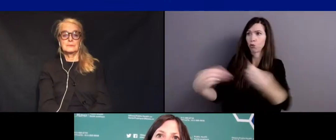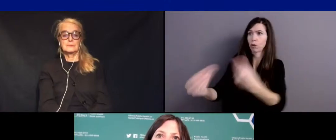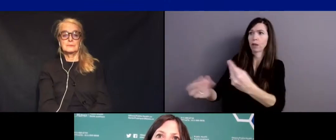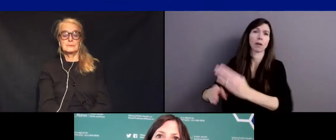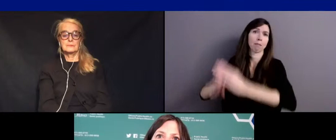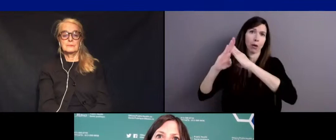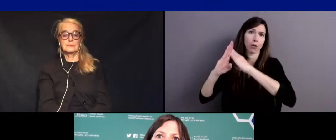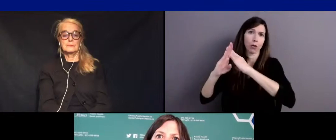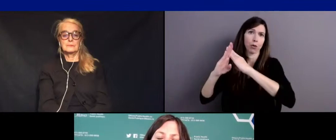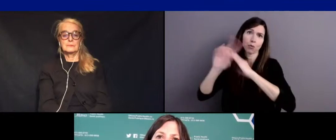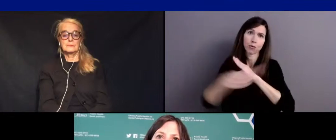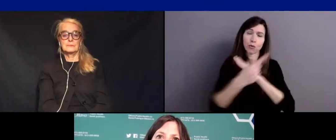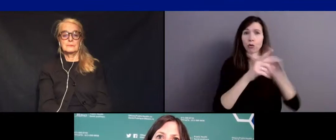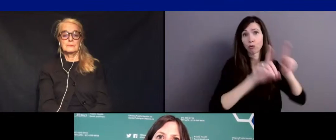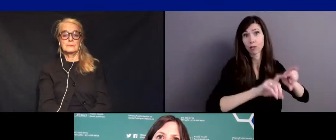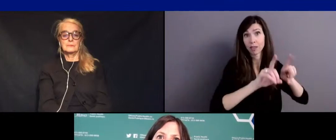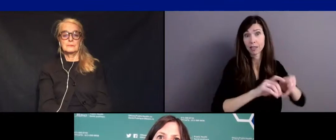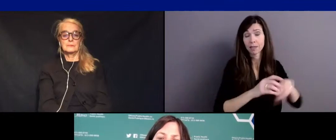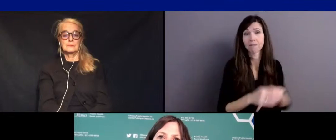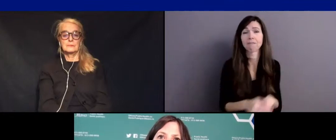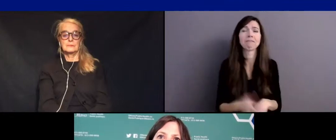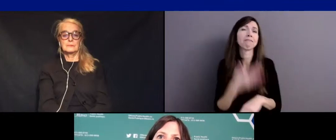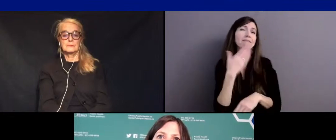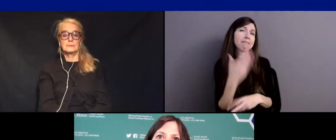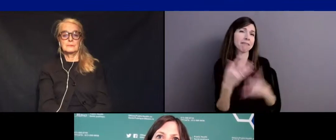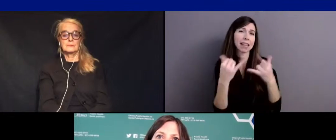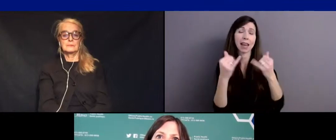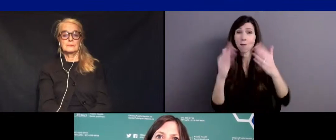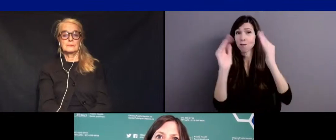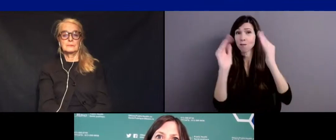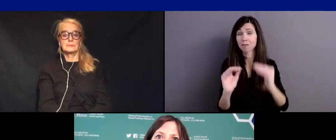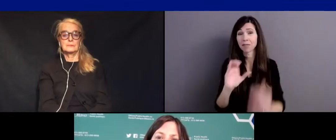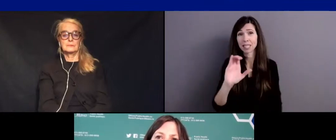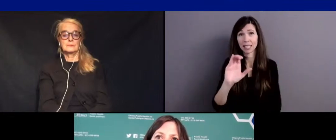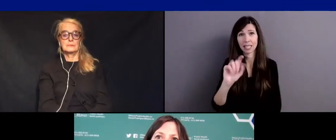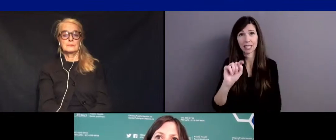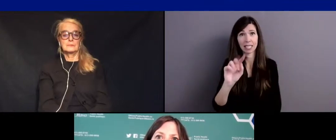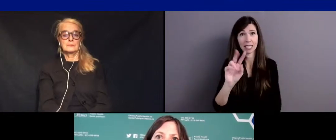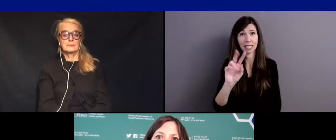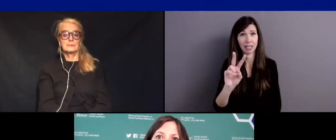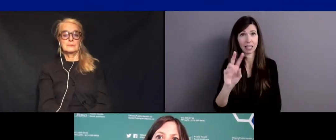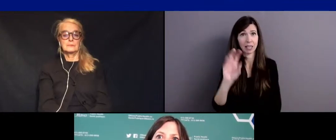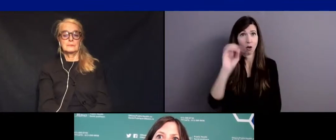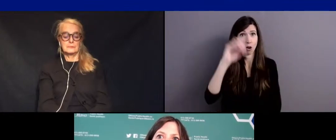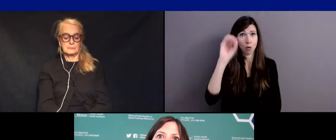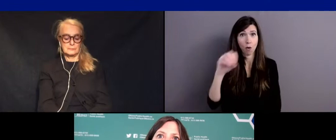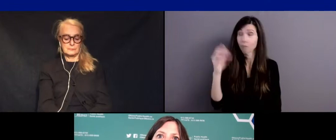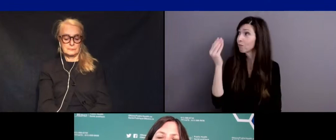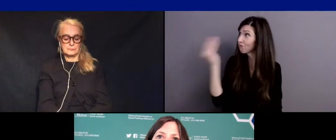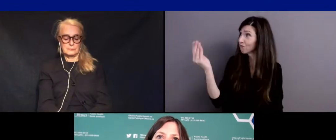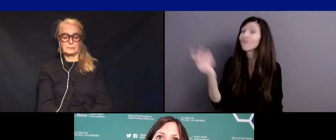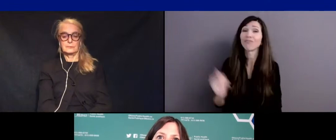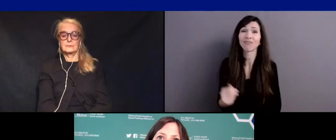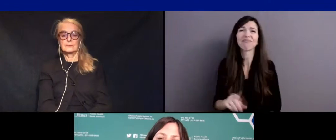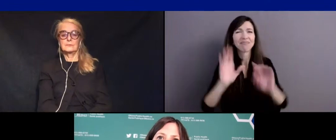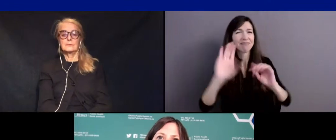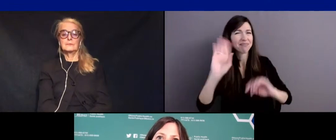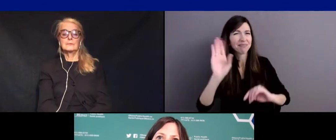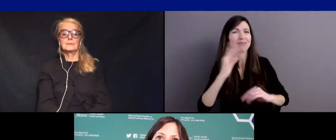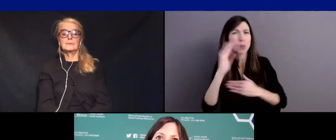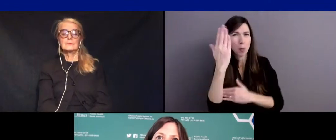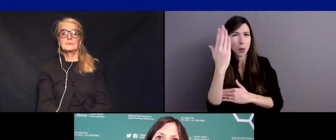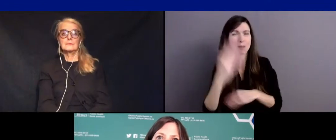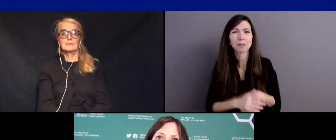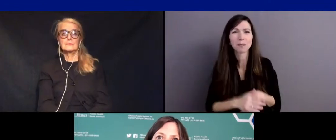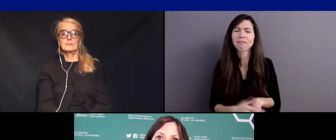Thank you. Our next question will be from CTV Ottawa, Ted Raymond. Please go ahead. Hi, good morning, Dr. Etches. I guess my first